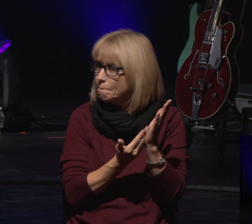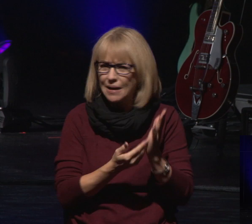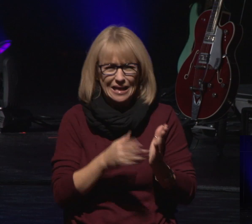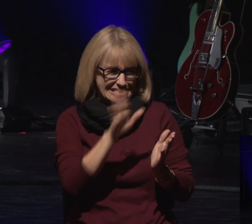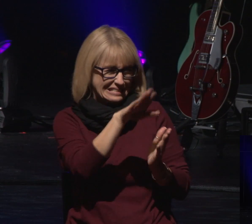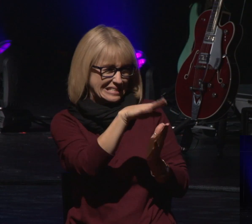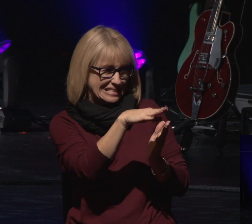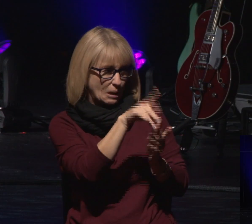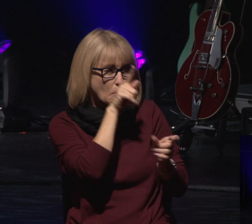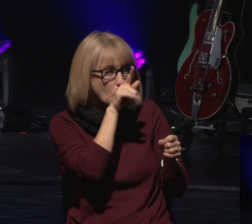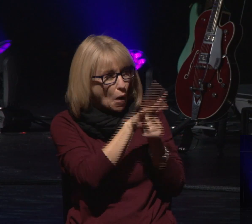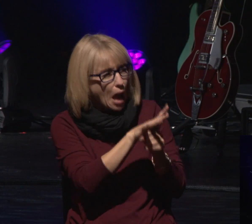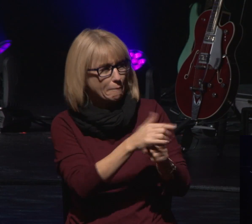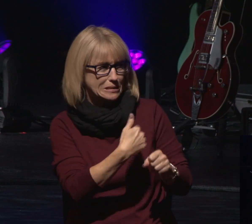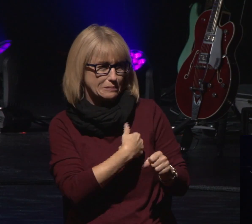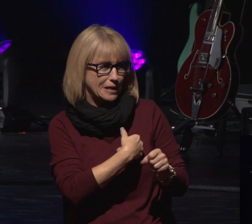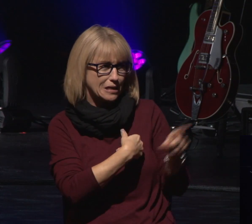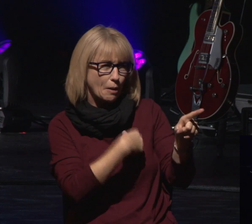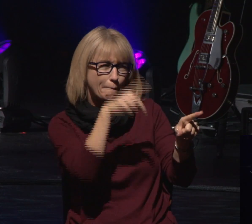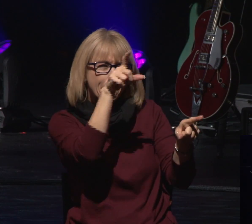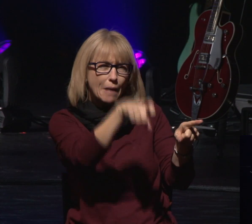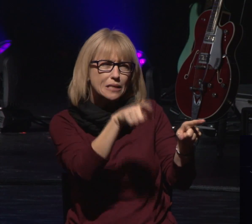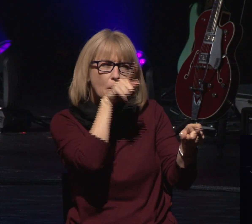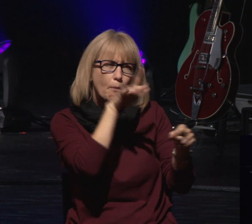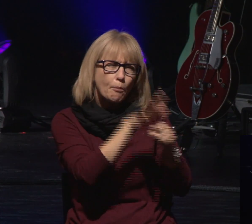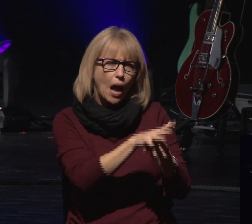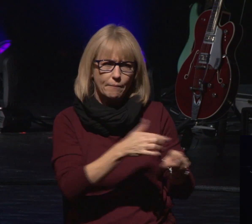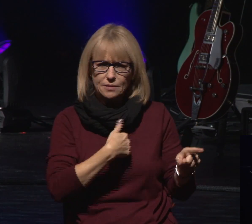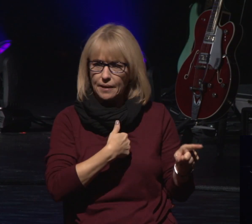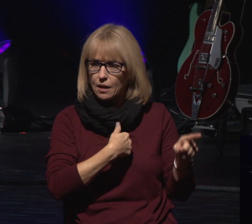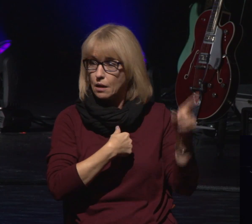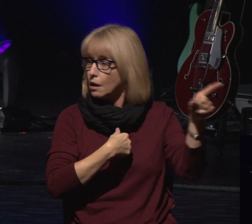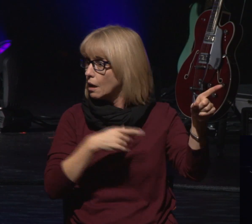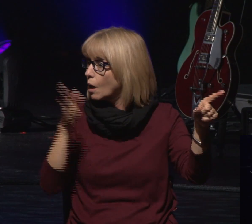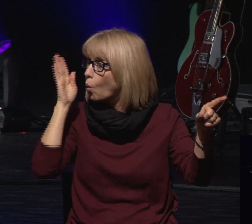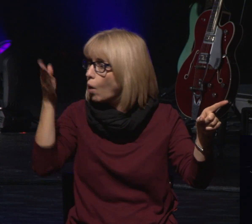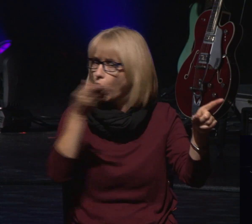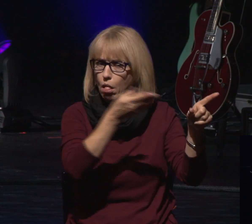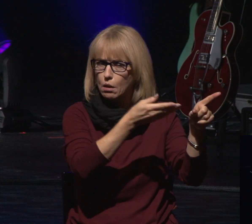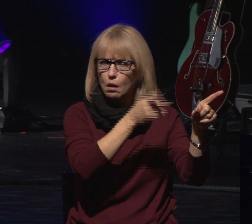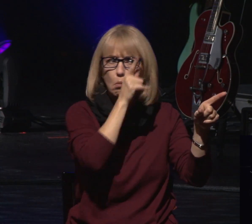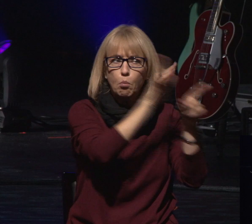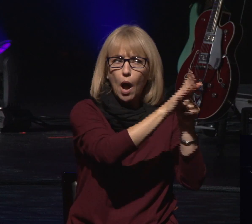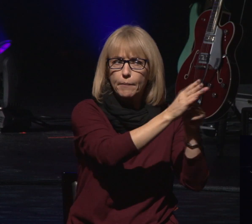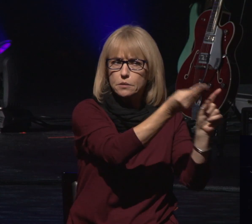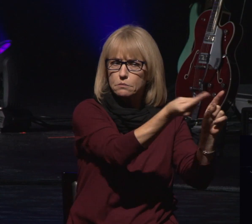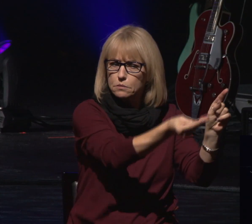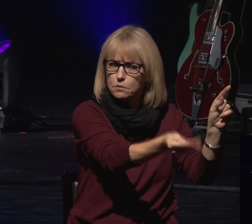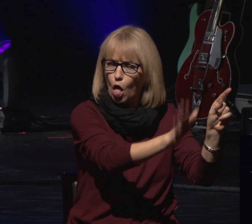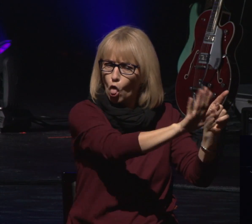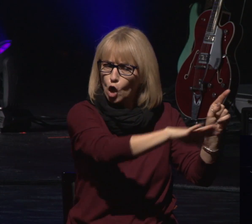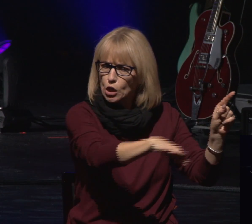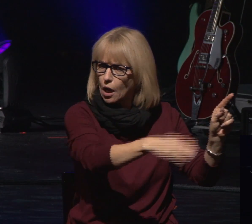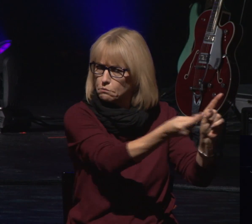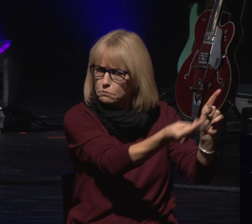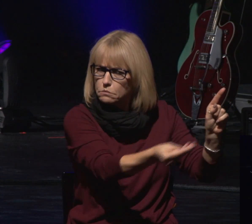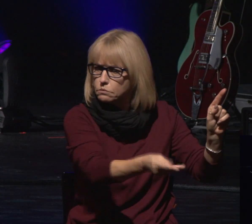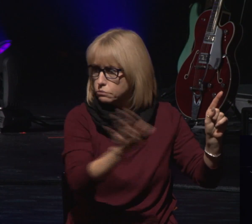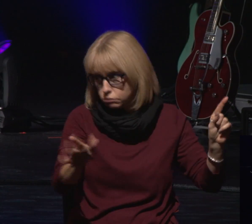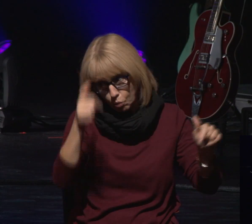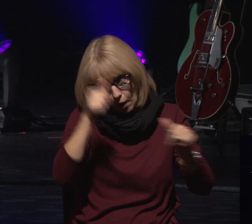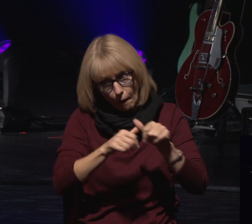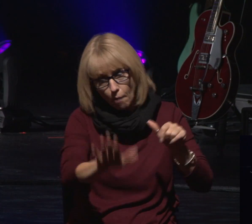a promise to me. And that promise was going to be passed down for many generations. Many generations it